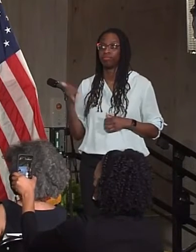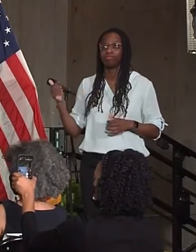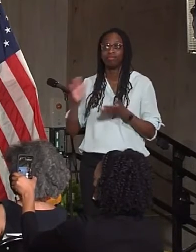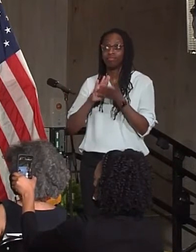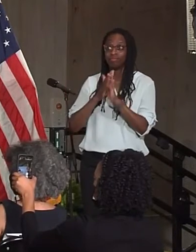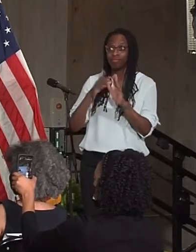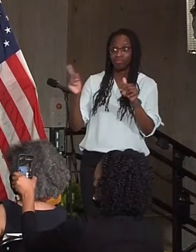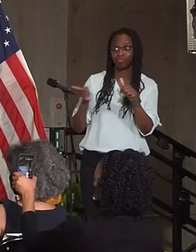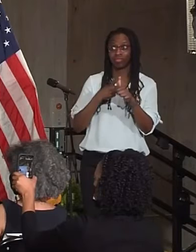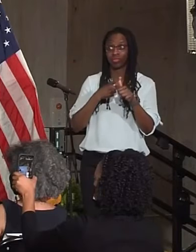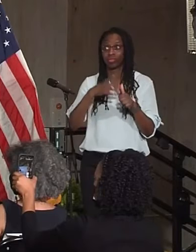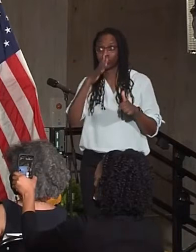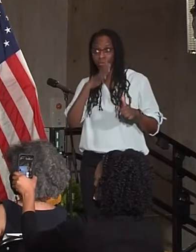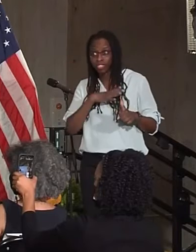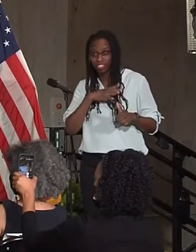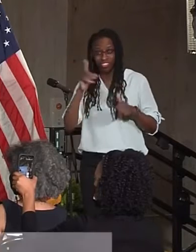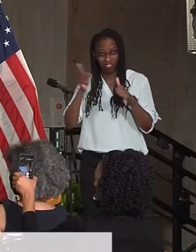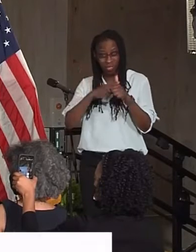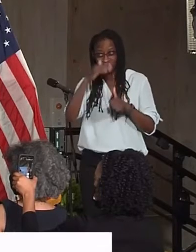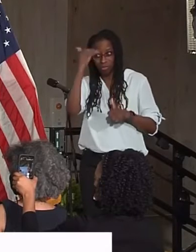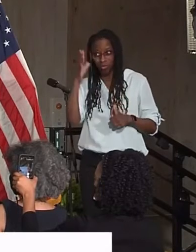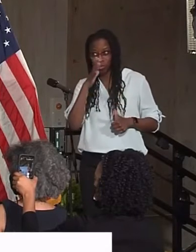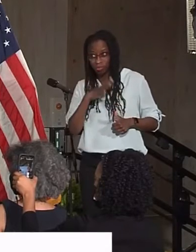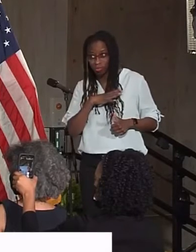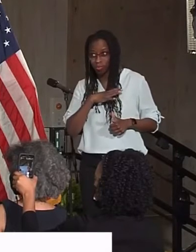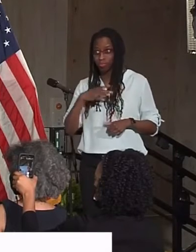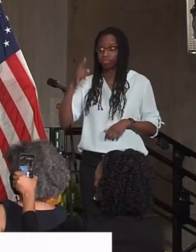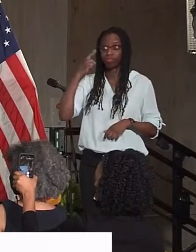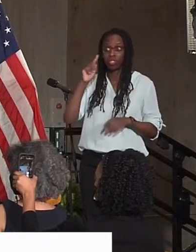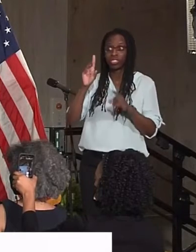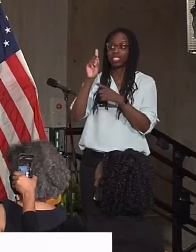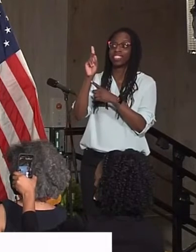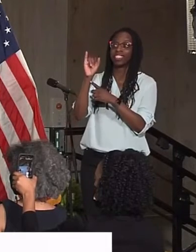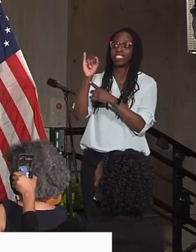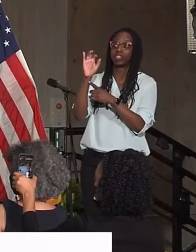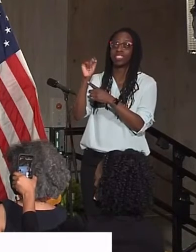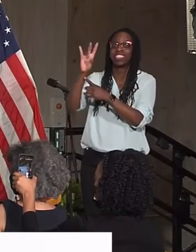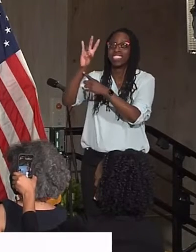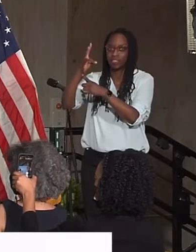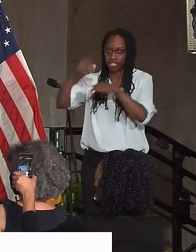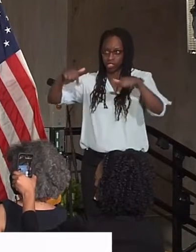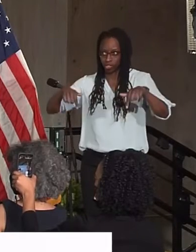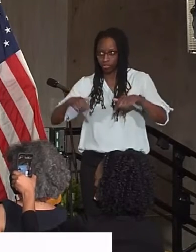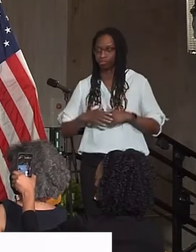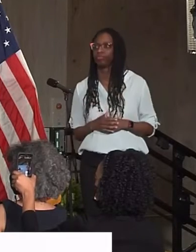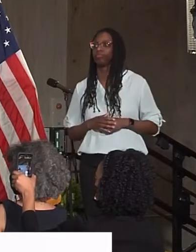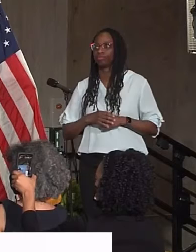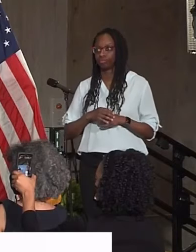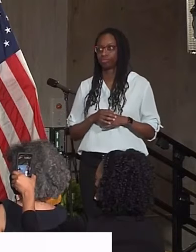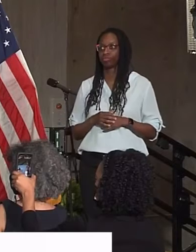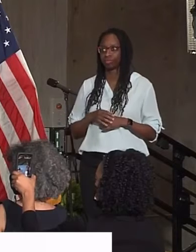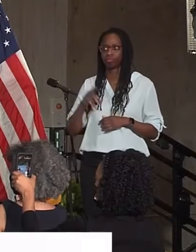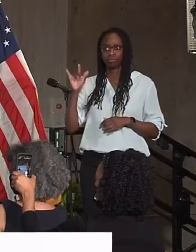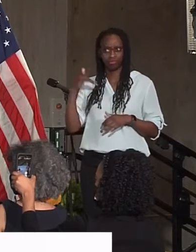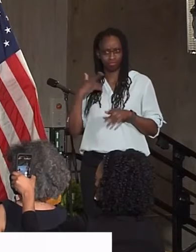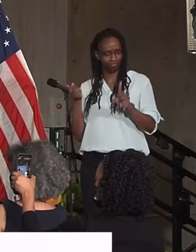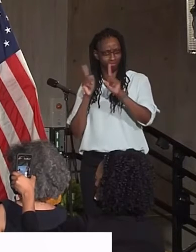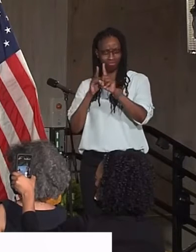woman to be the District 7 City Councilor, and I consider it a distinct honor to have served alongside